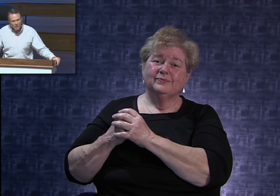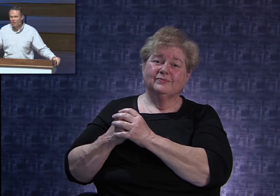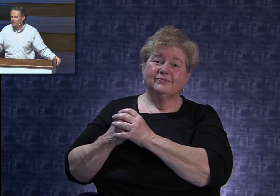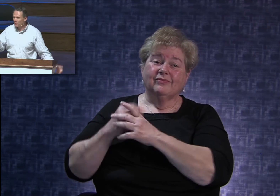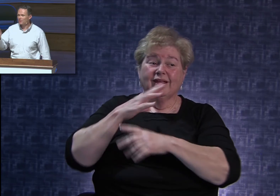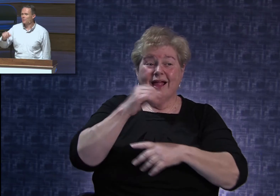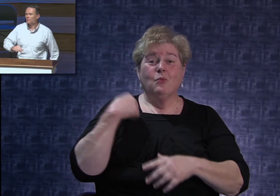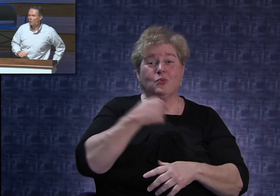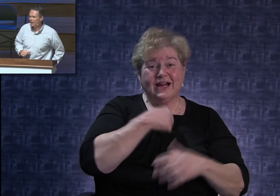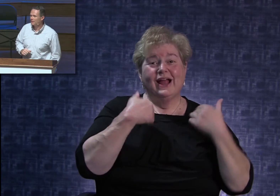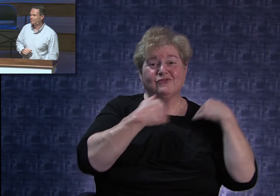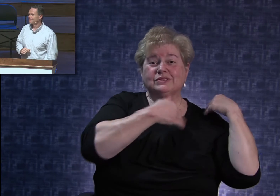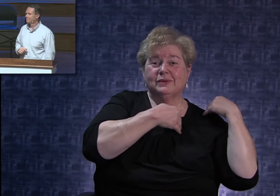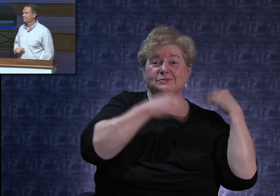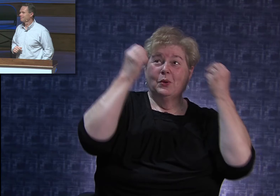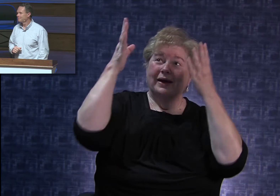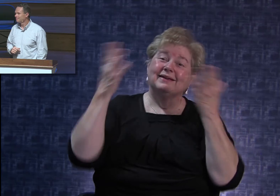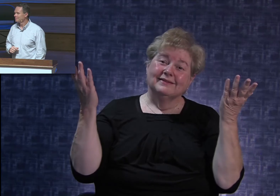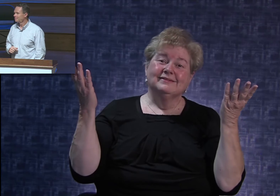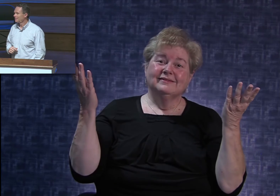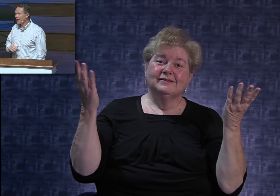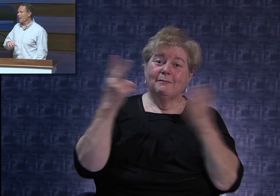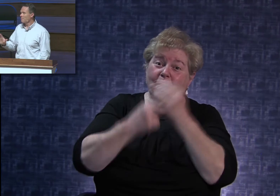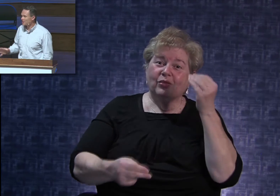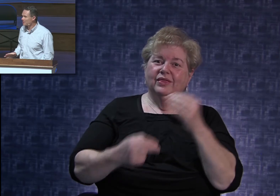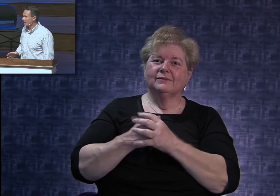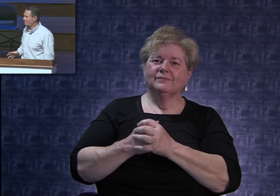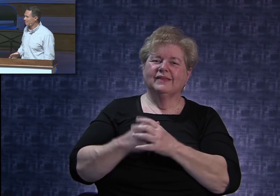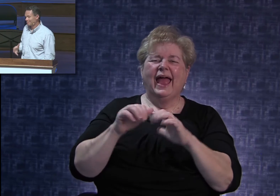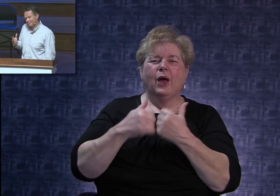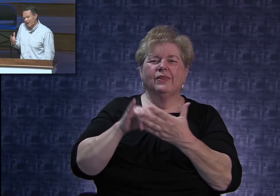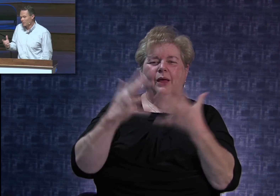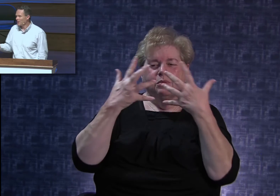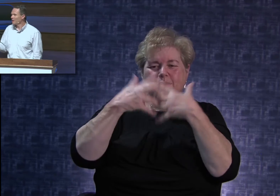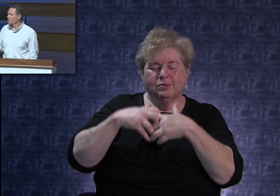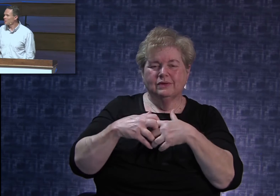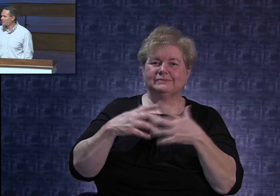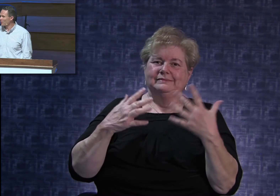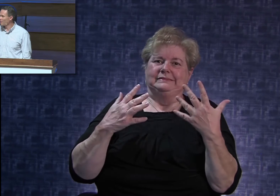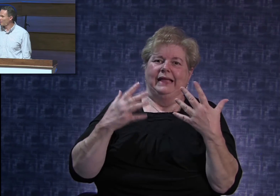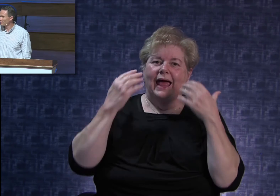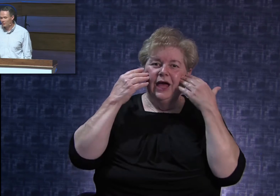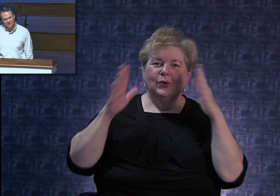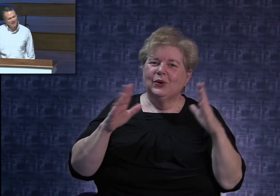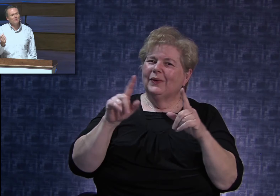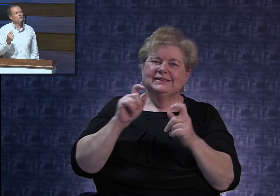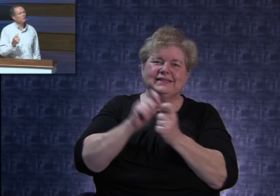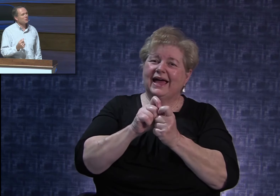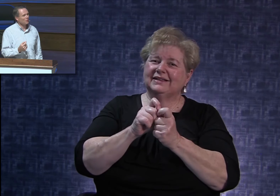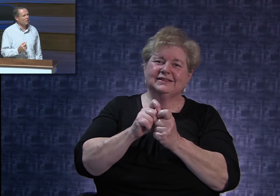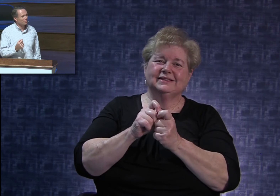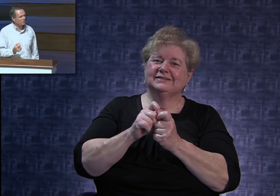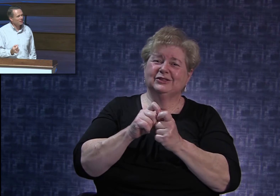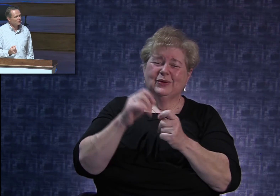And we are responsible to obey him. How that meshes out, I would challenge you to solve that riddle the same as